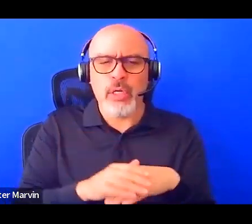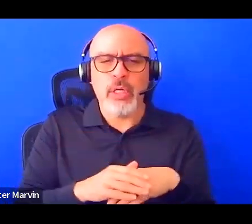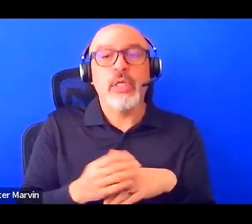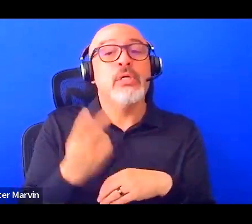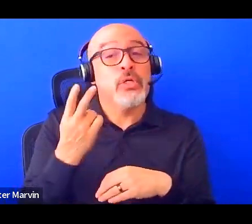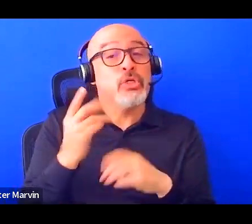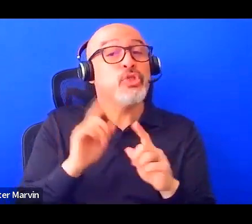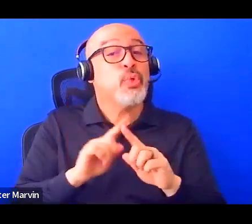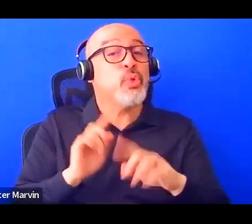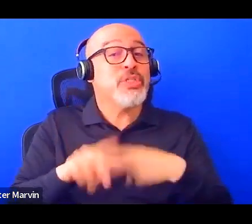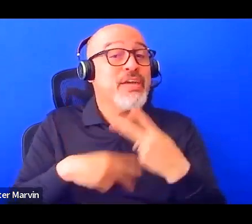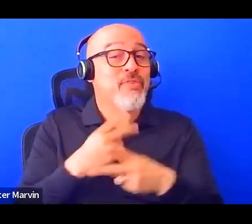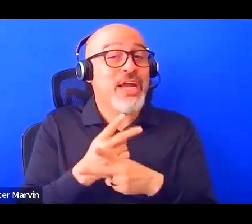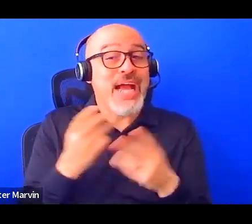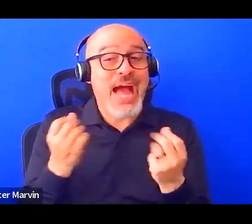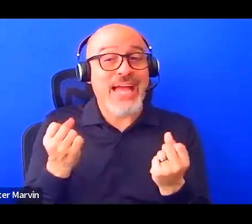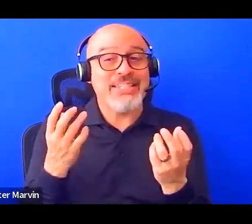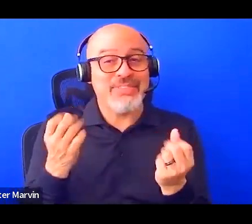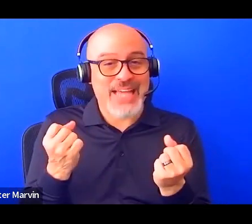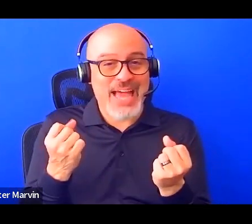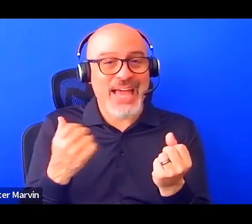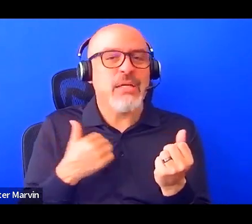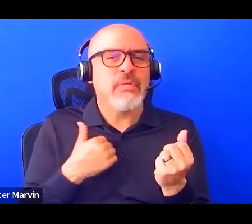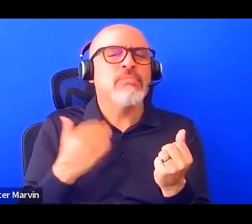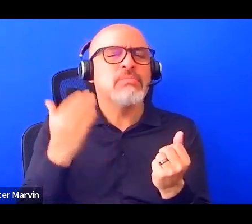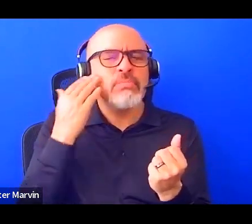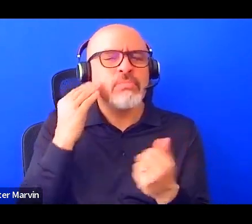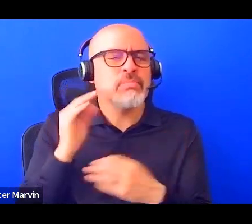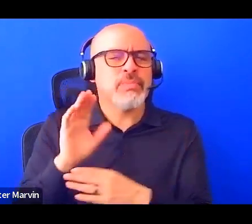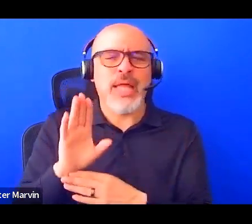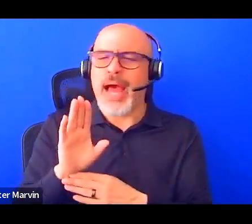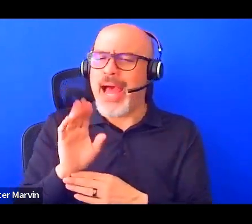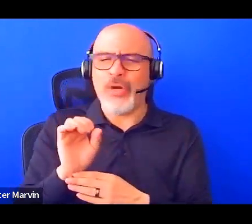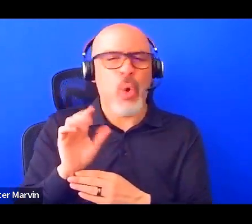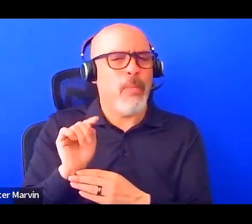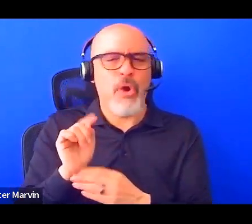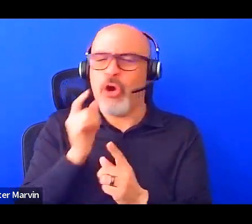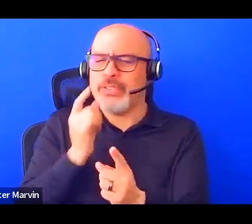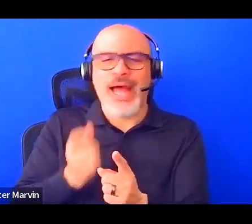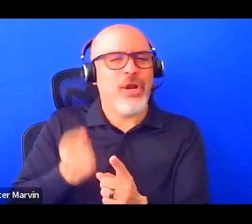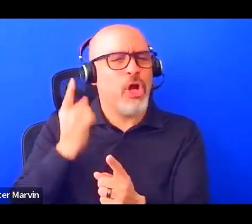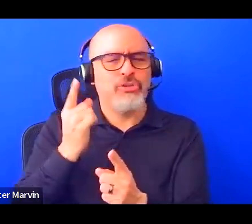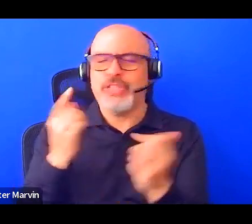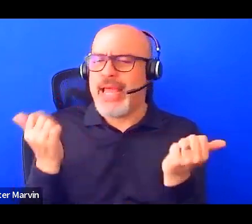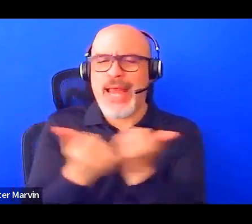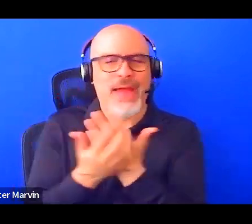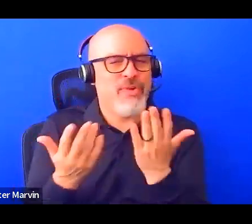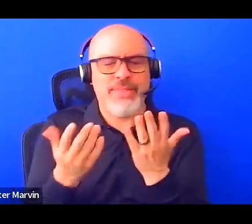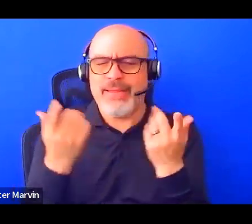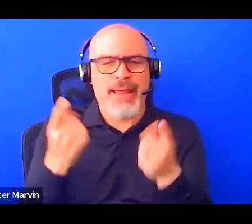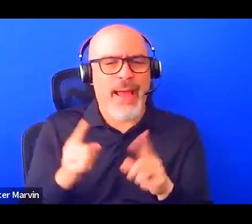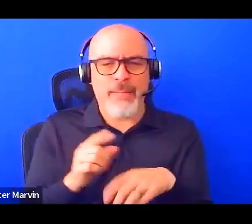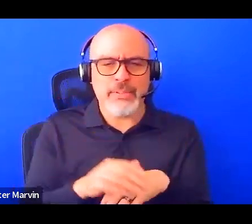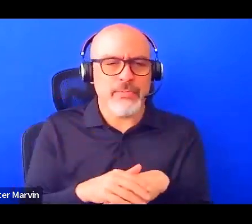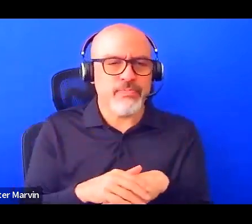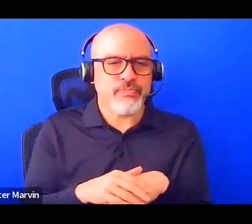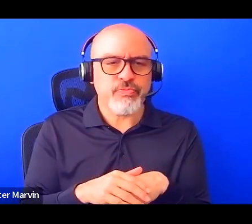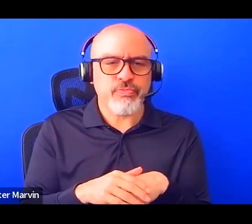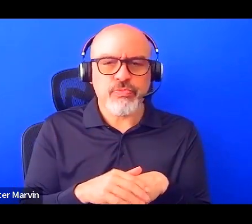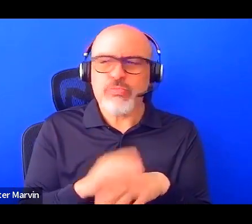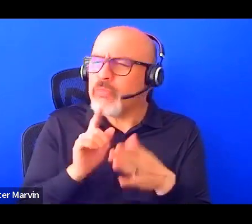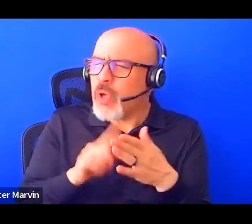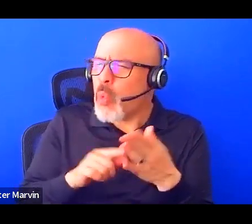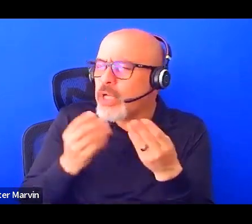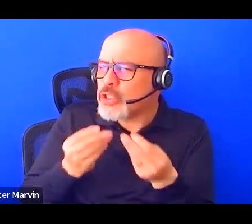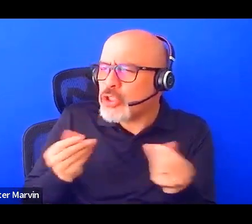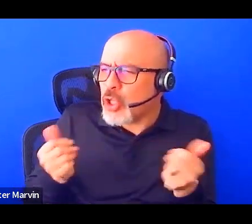different types of sign languages, and I know for a fact that Bert doesn't understand 100% of every word. Okay. So what is the solution